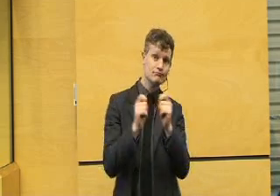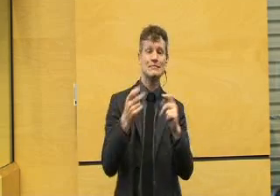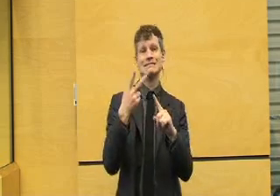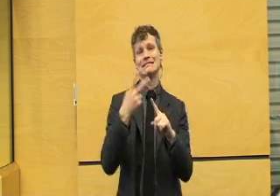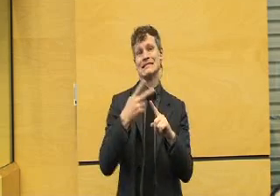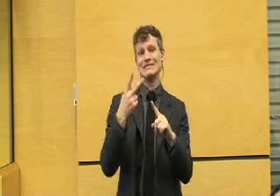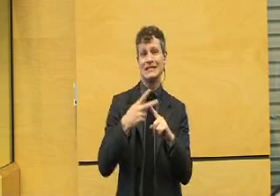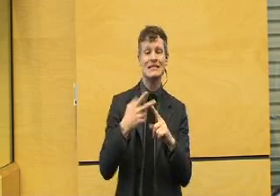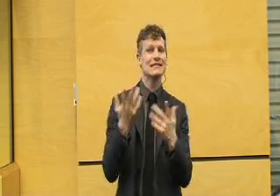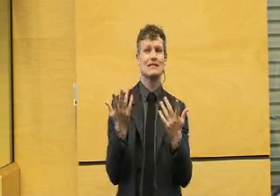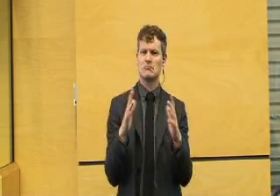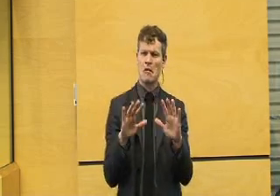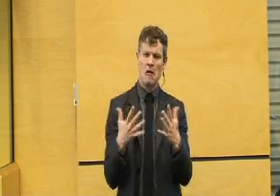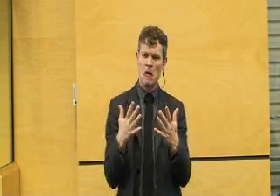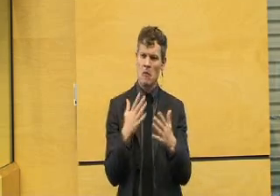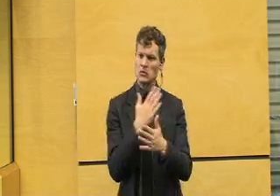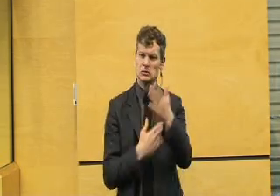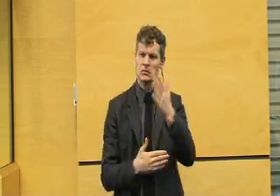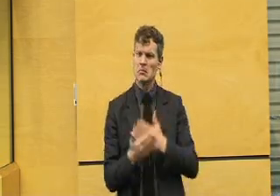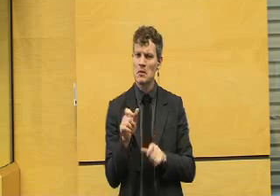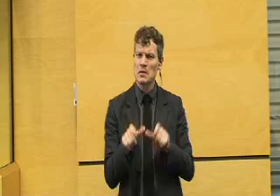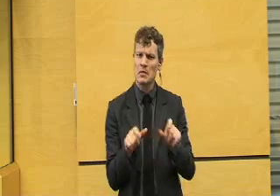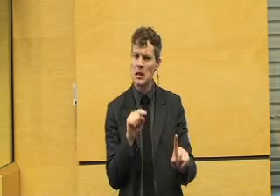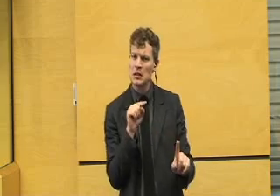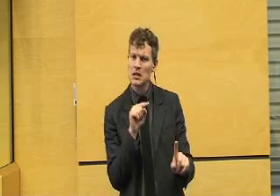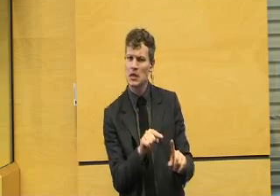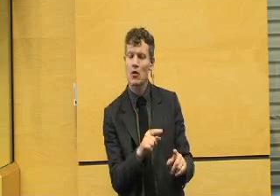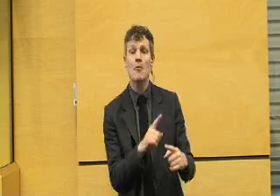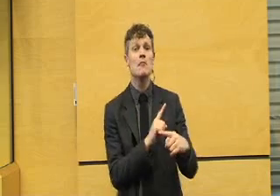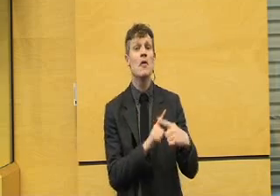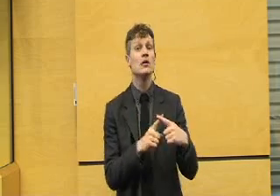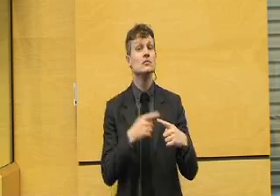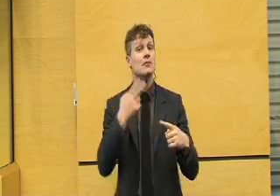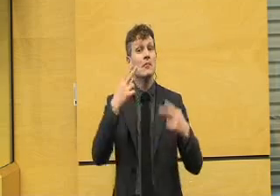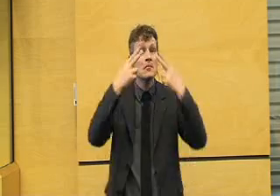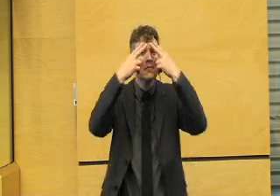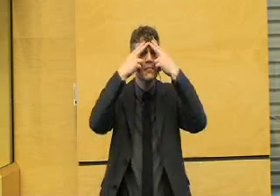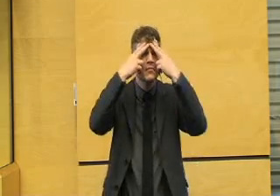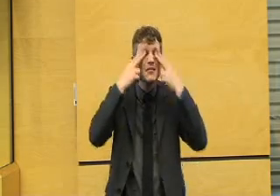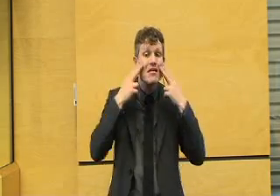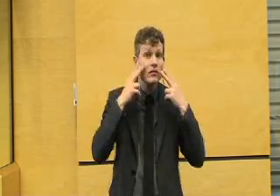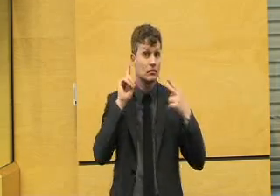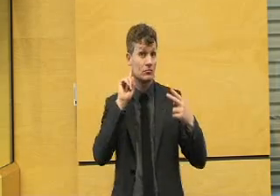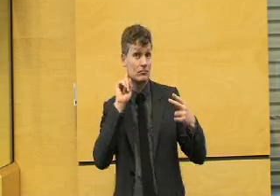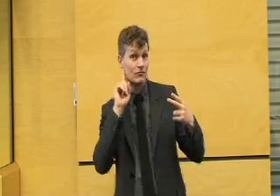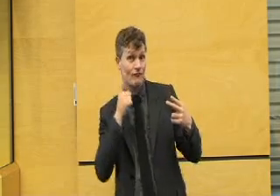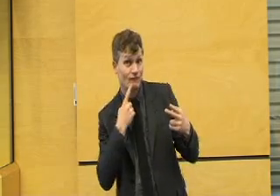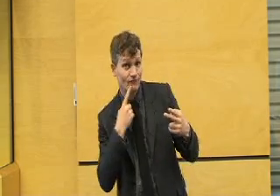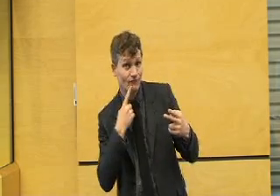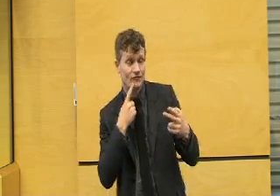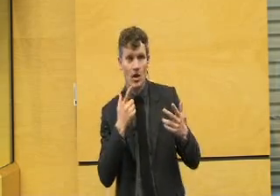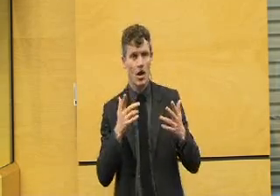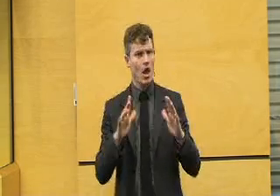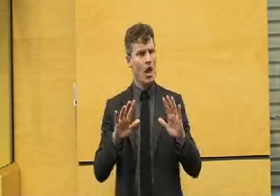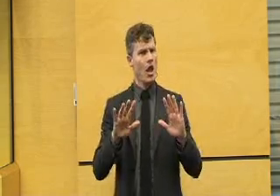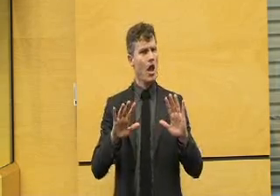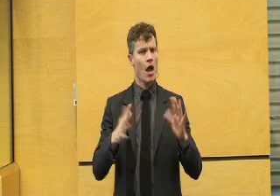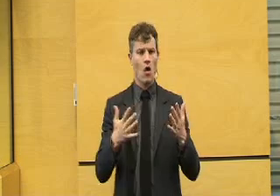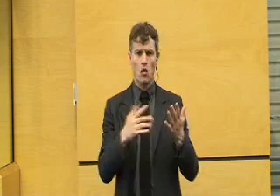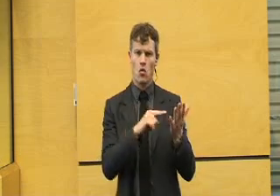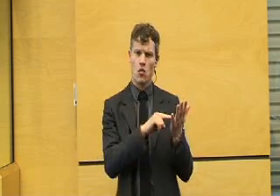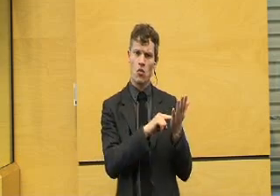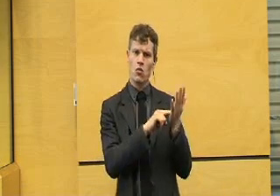of braille and audio materials for the blind and also sign language interpretation for the deaf? Thank